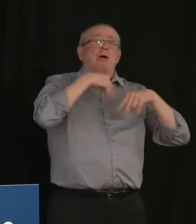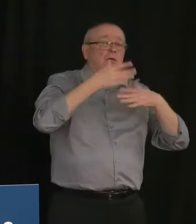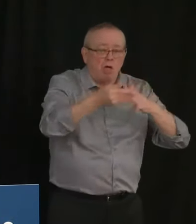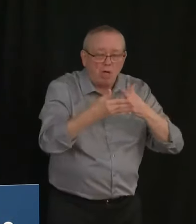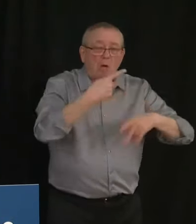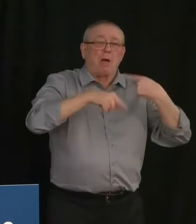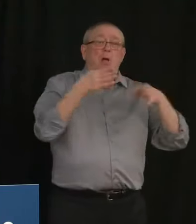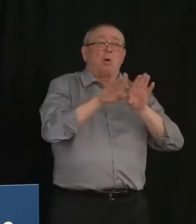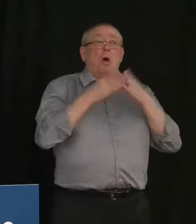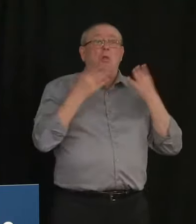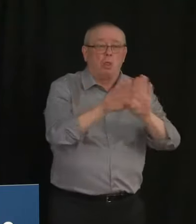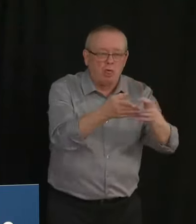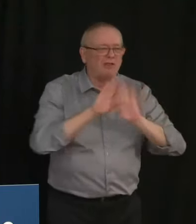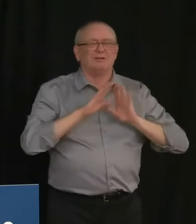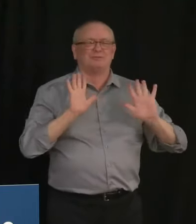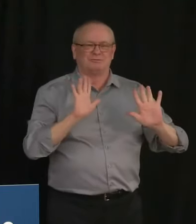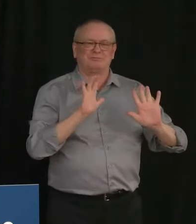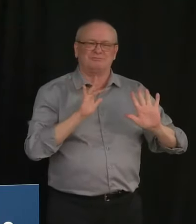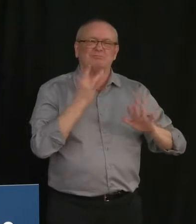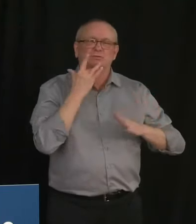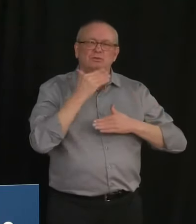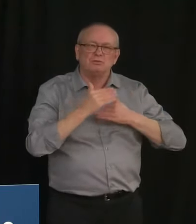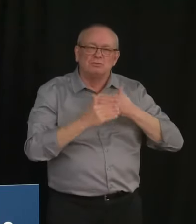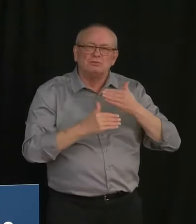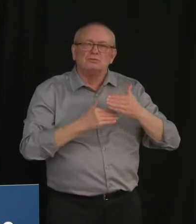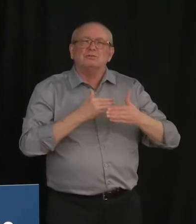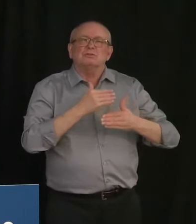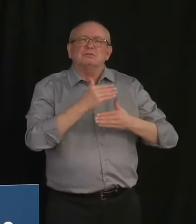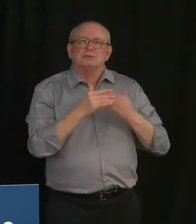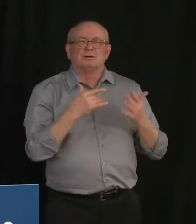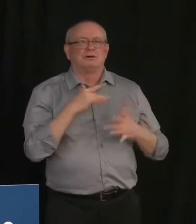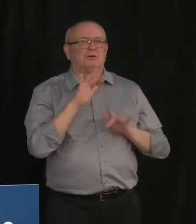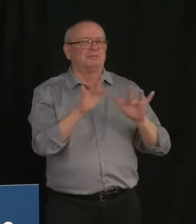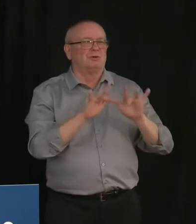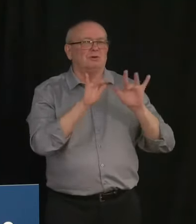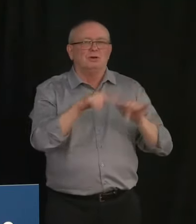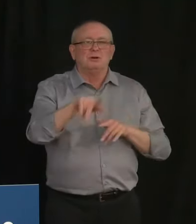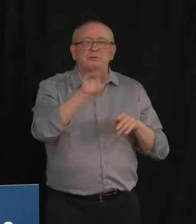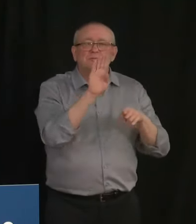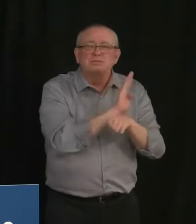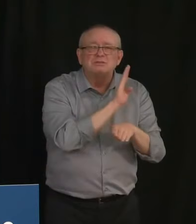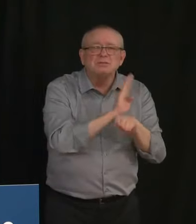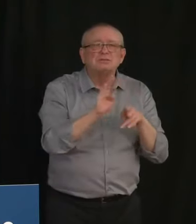for everyone, especially those whose businesses and paychecks are affected.